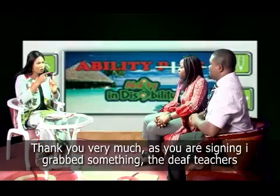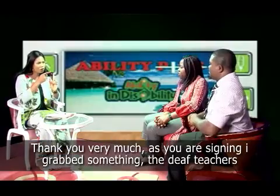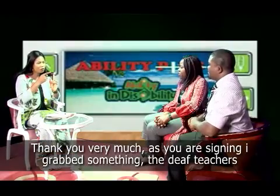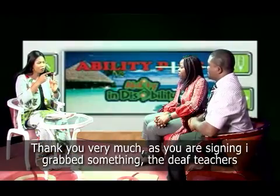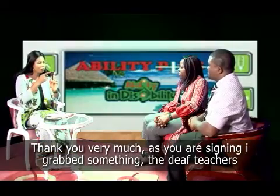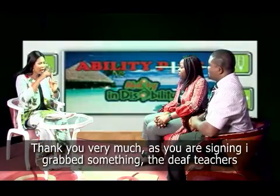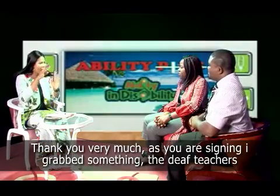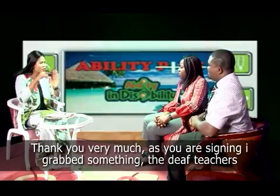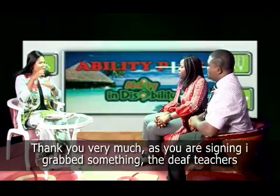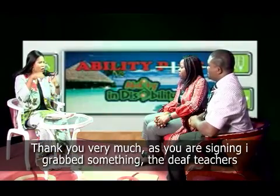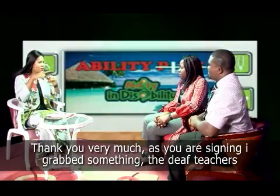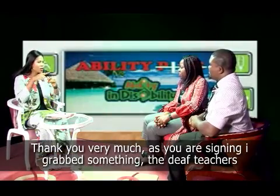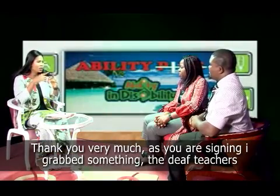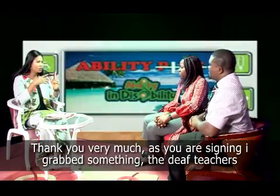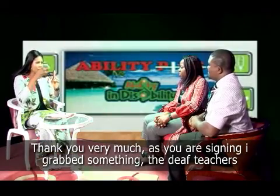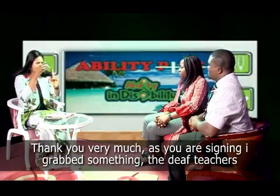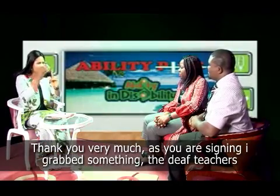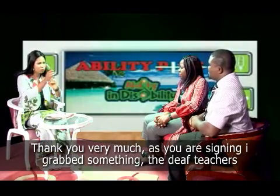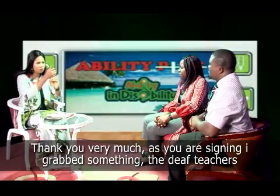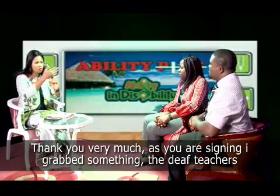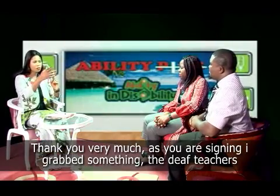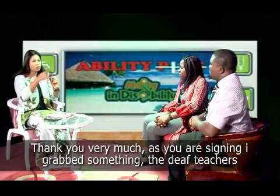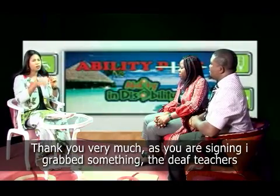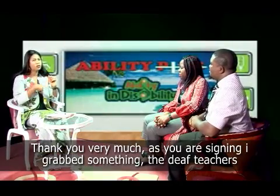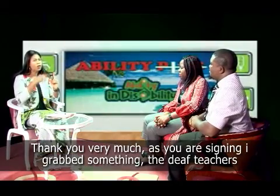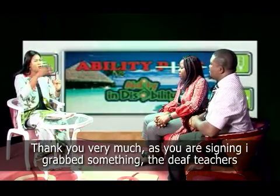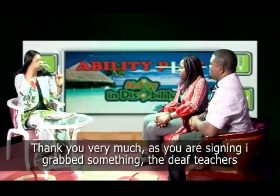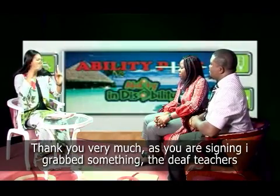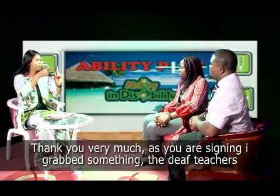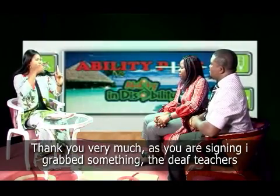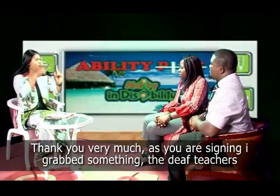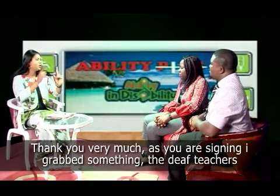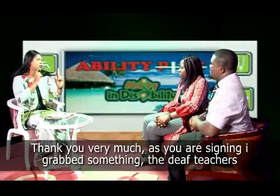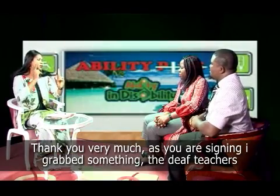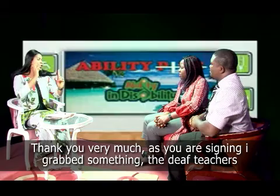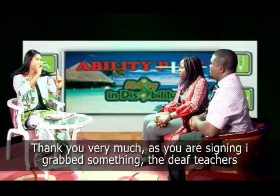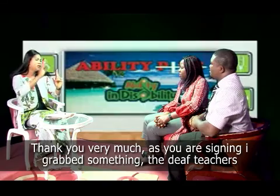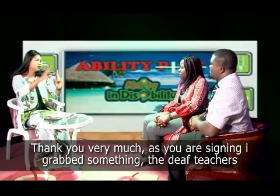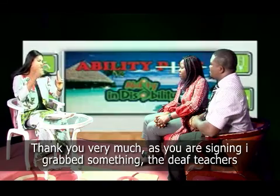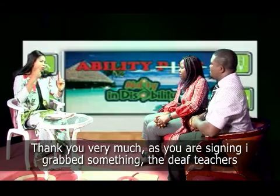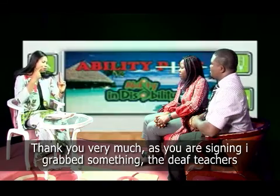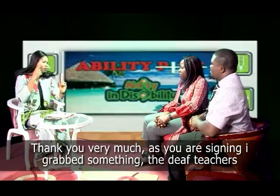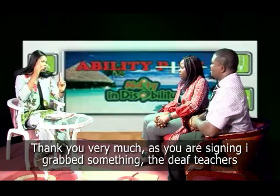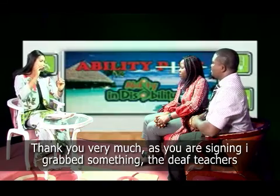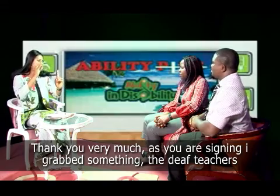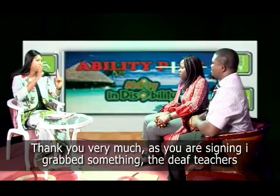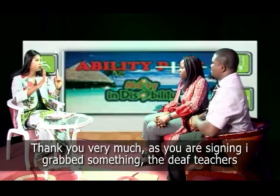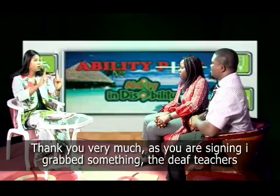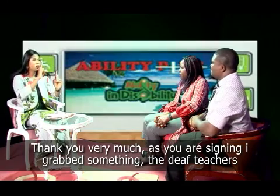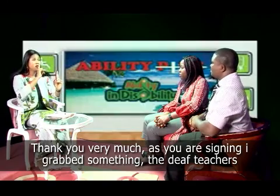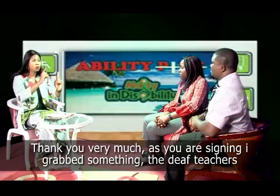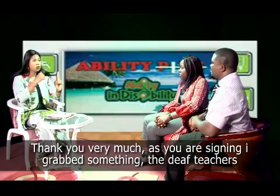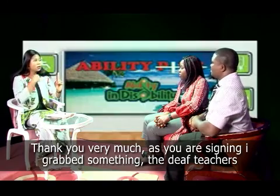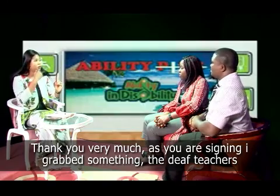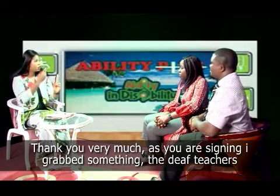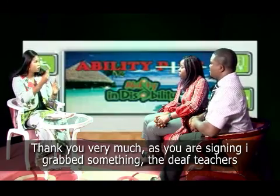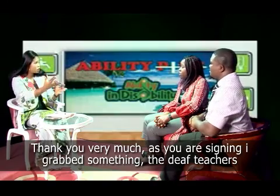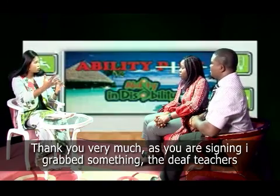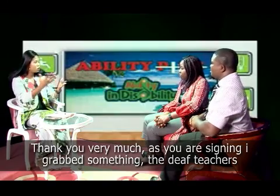much. I have, as you were signing, I grabbed something. The deaf teachers, you've mentioned deaf teachers.